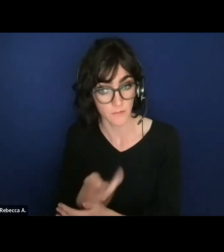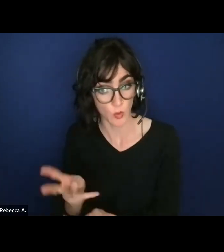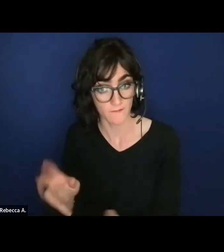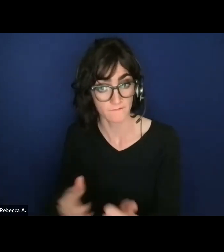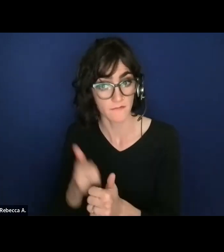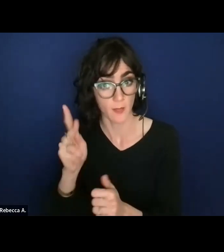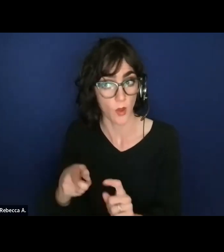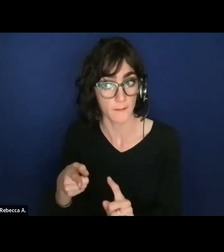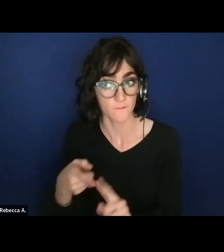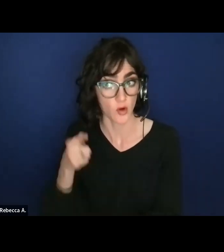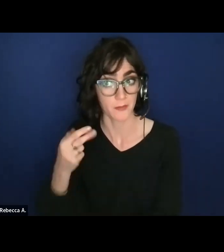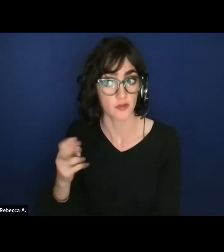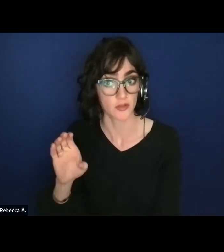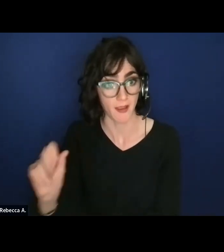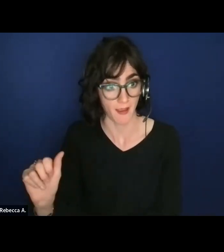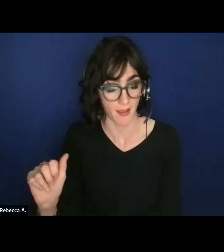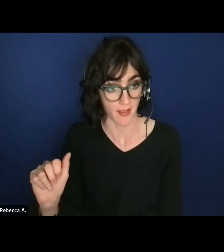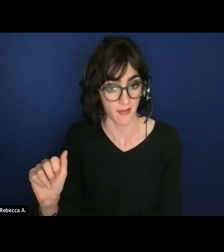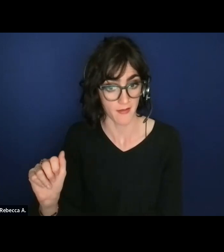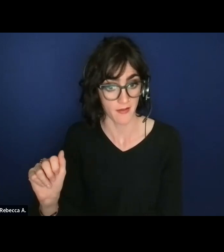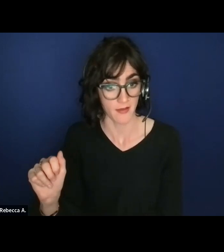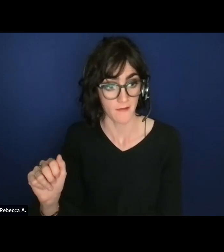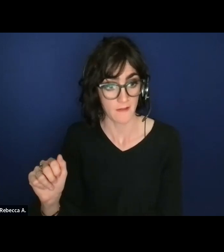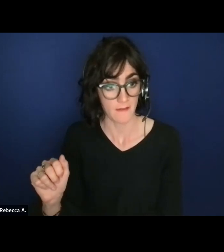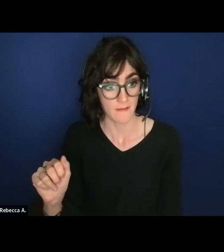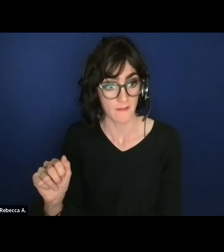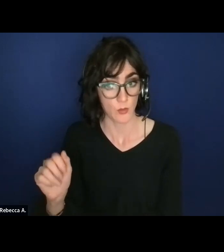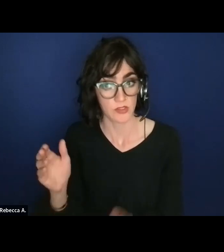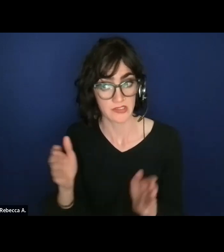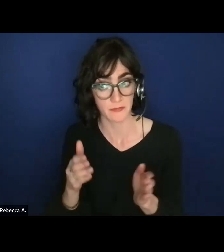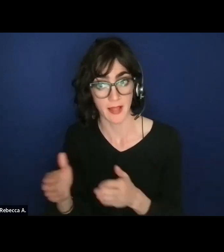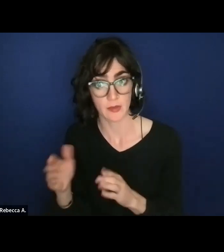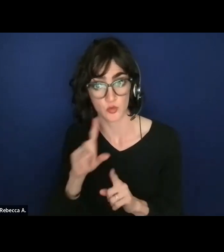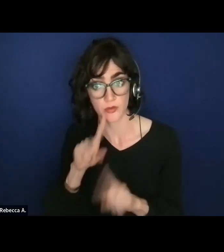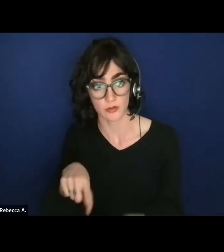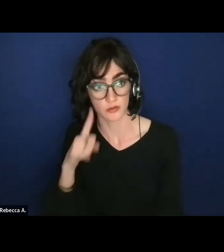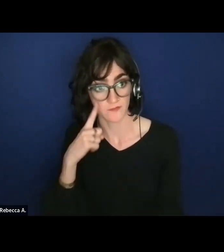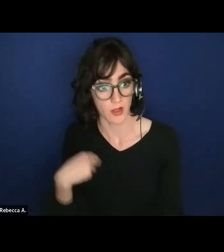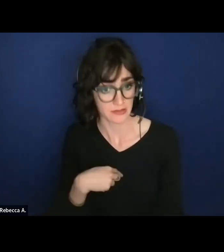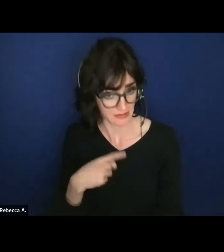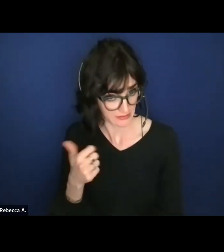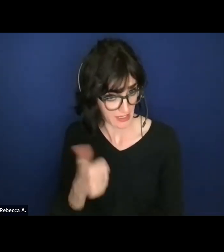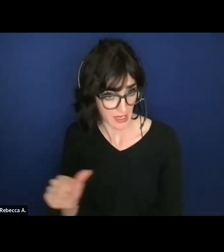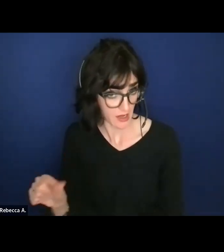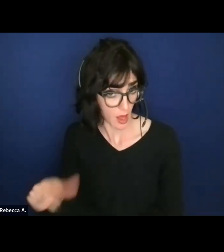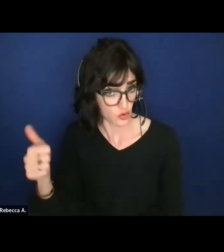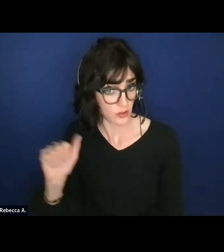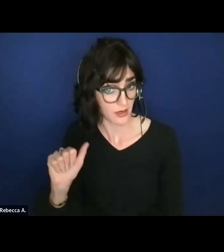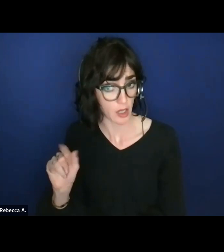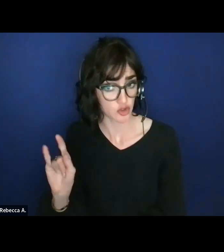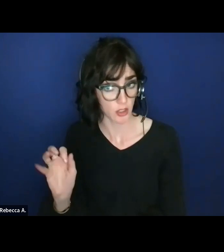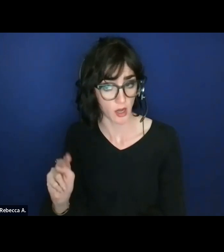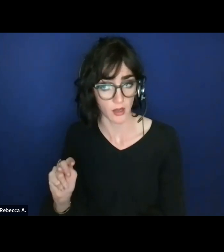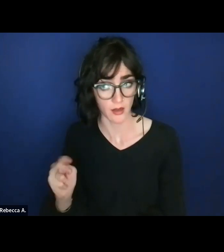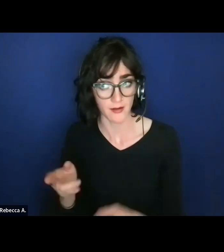that HCA was going to do for us. were there any other action items or next